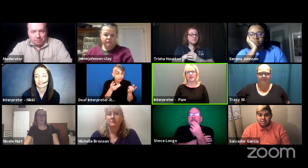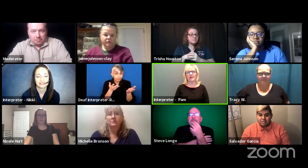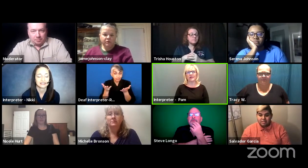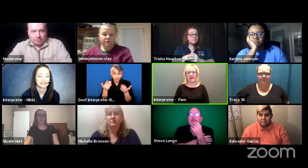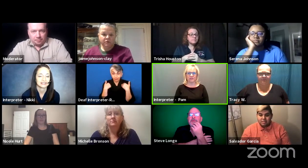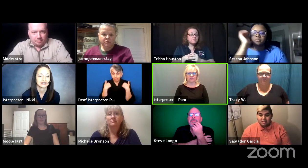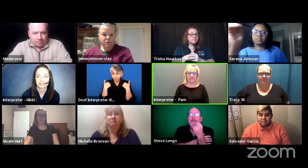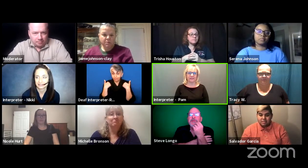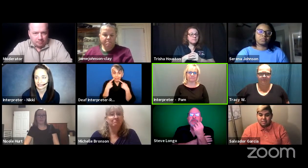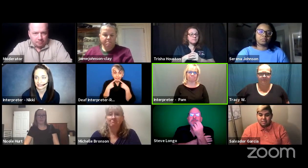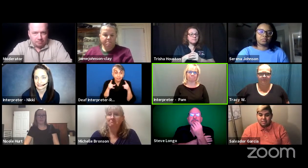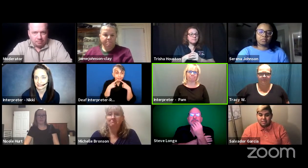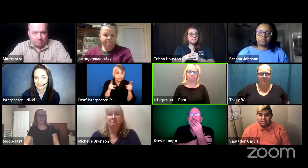any announcements?